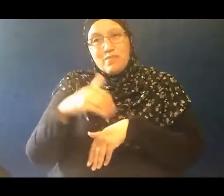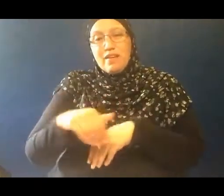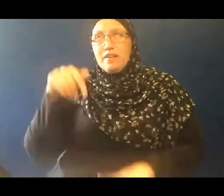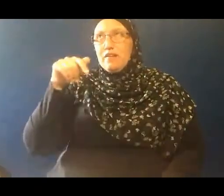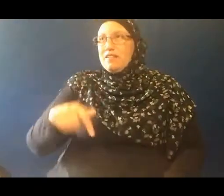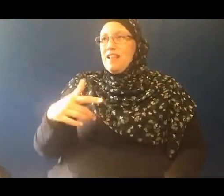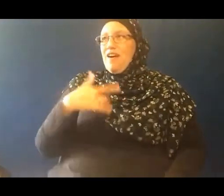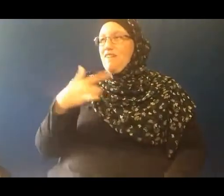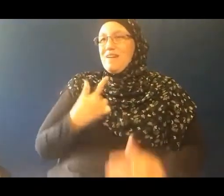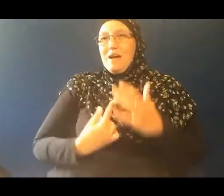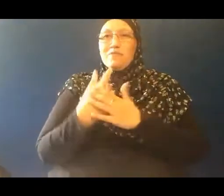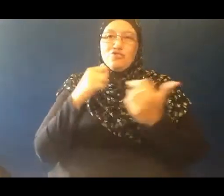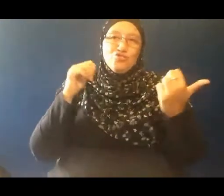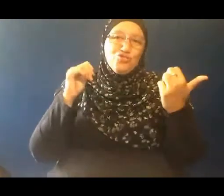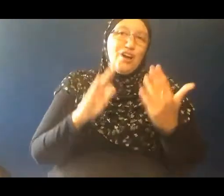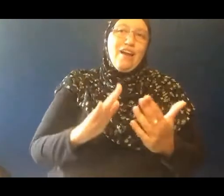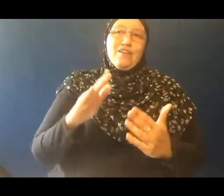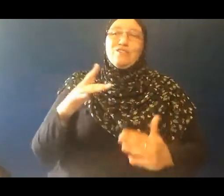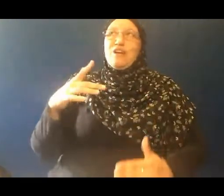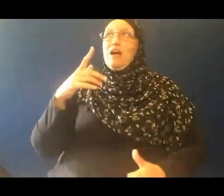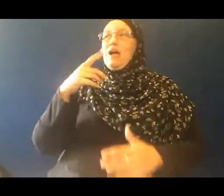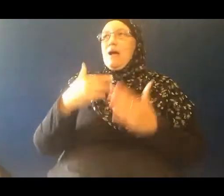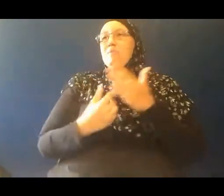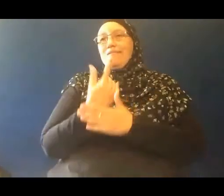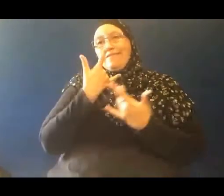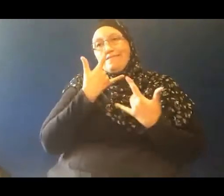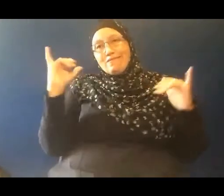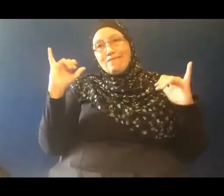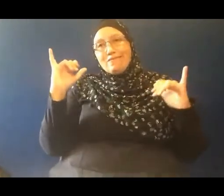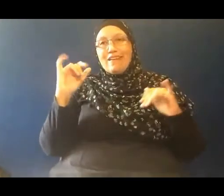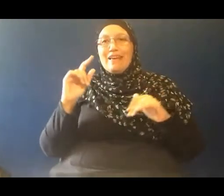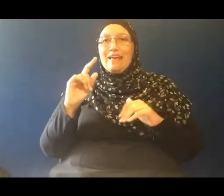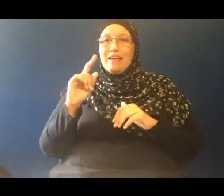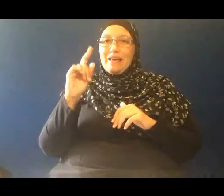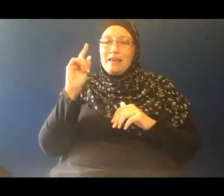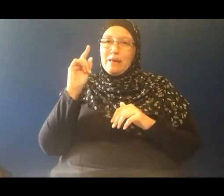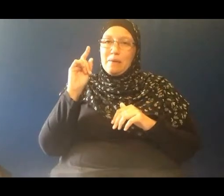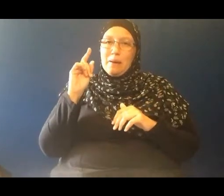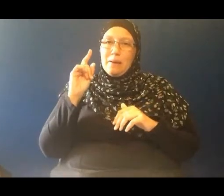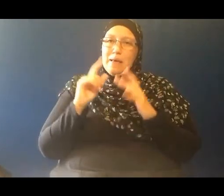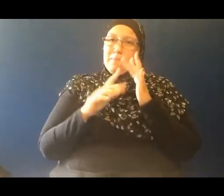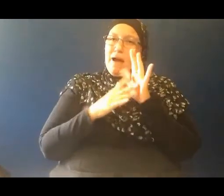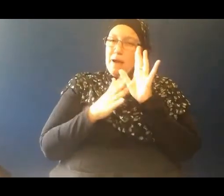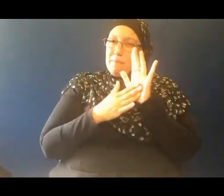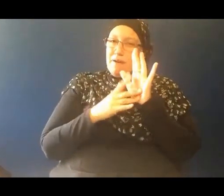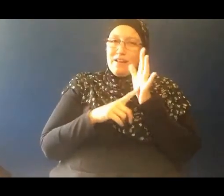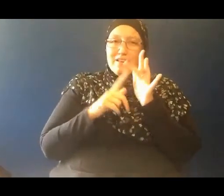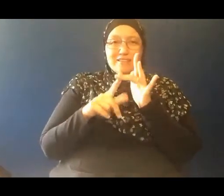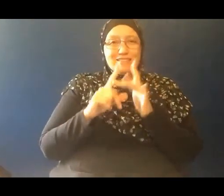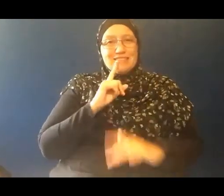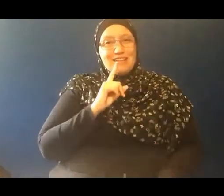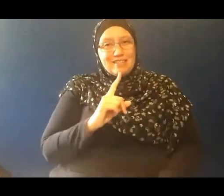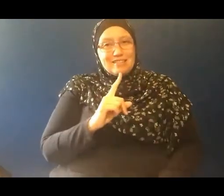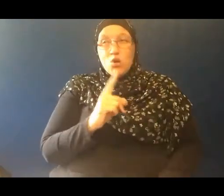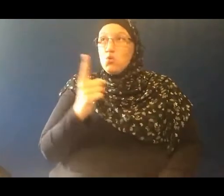the life of challenges, difficulties. Imam Ali alayhi salam says, coming to this world and expecting not to face difficulties